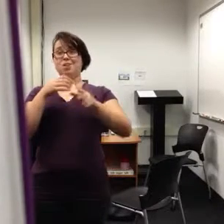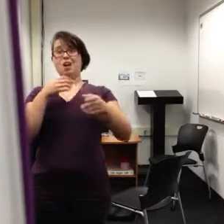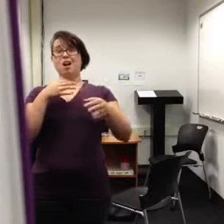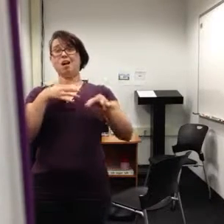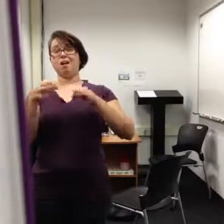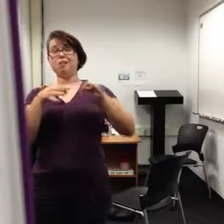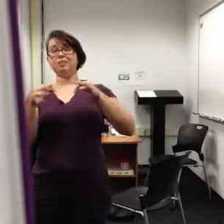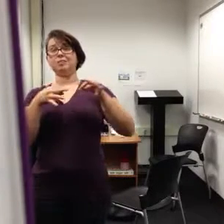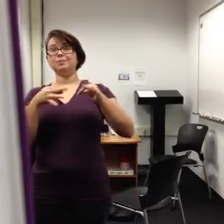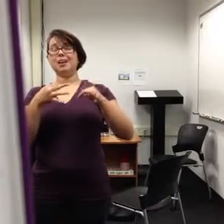man a vote.